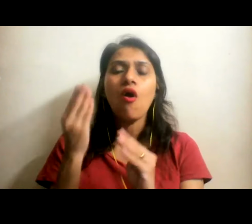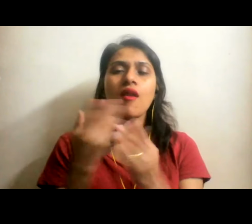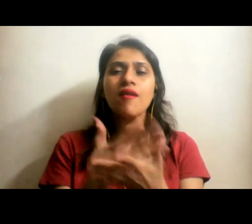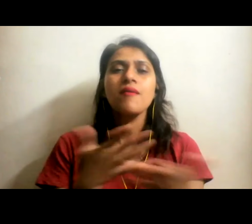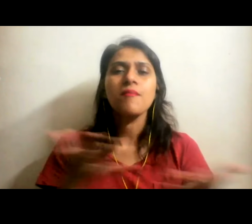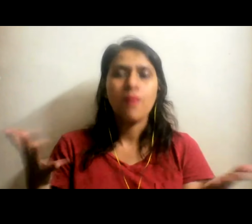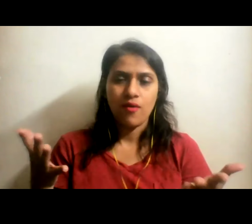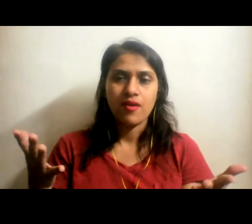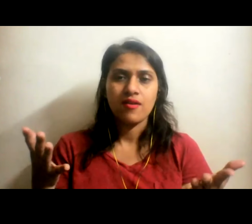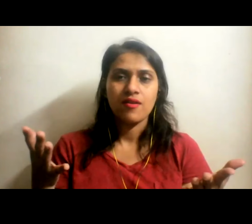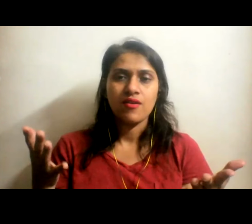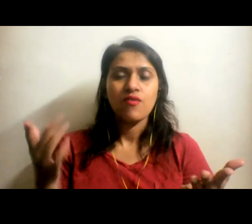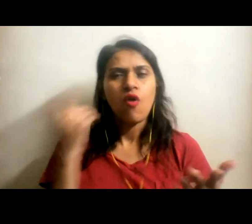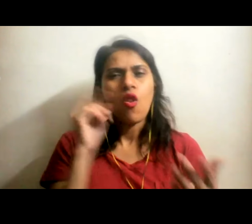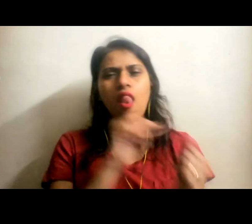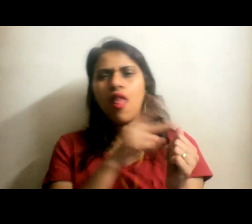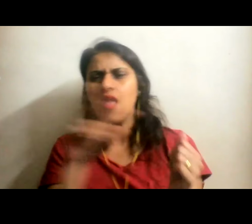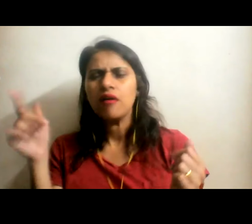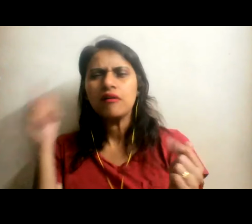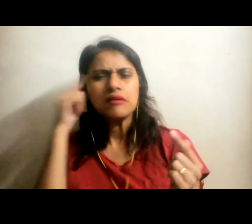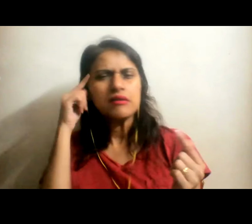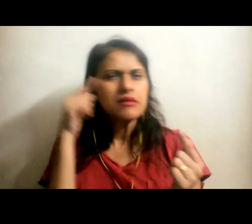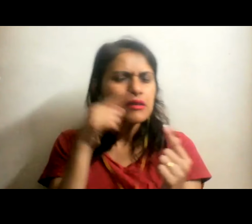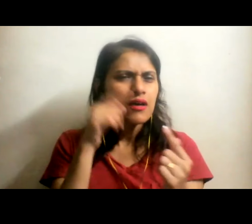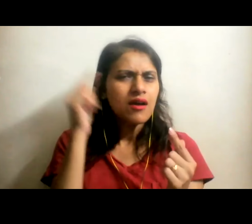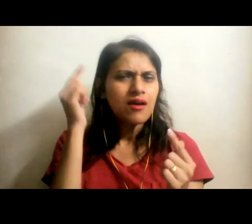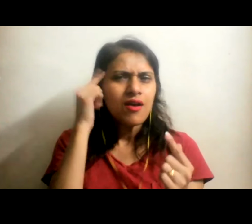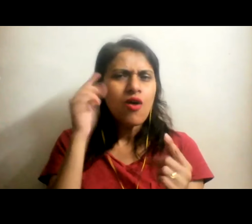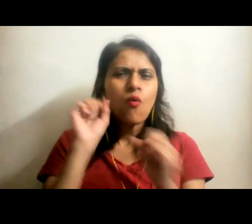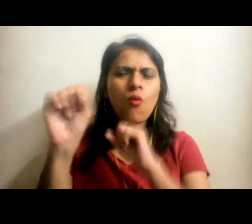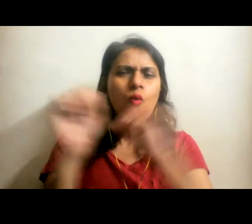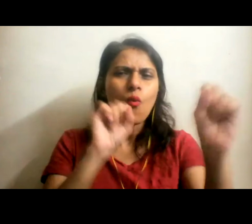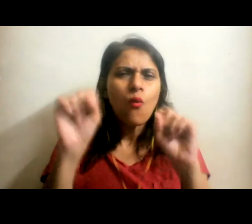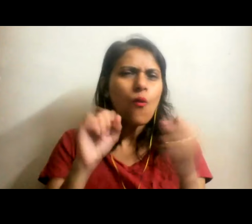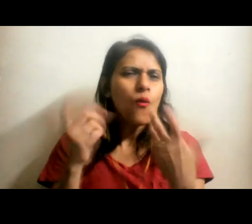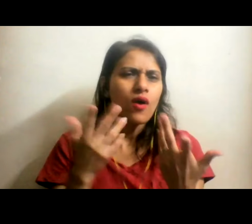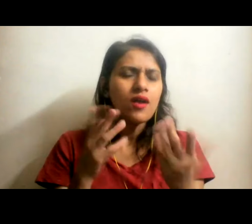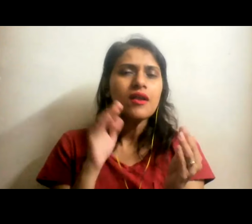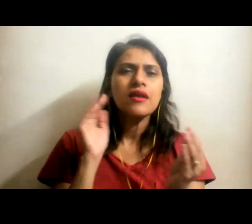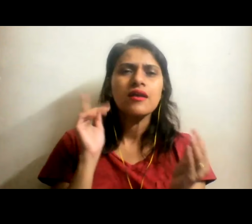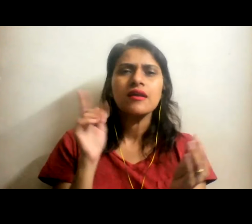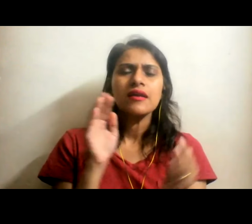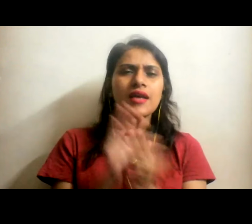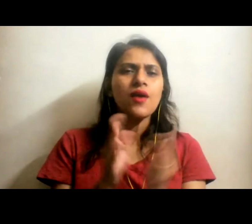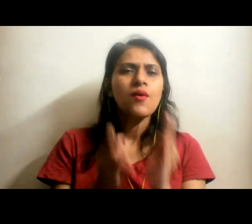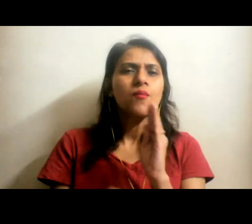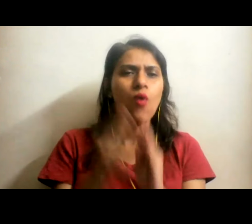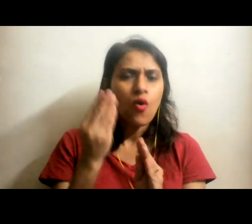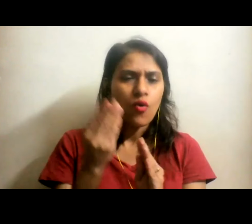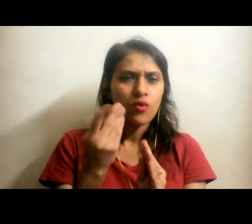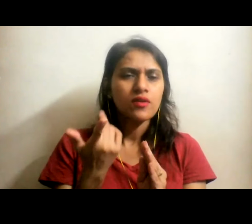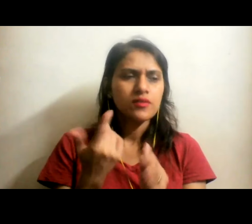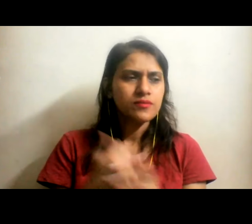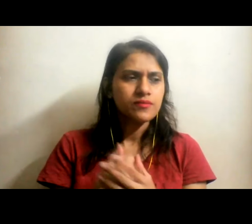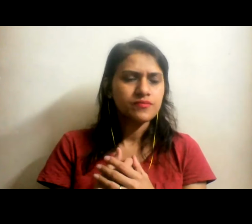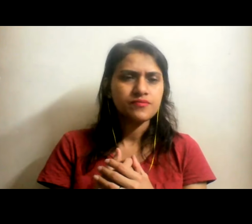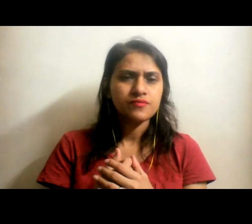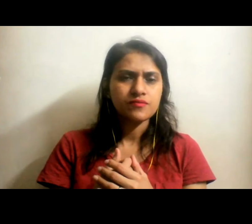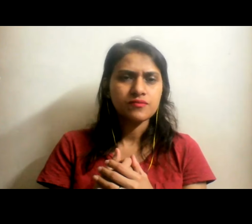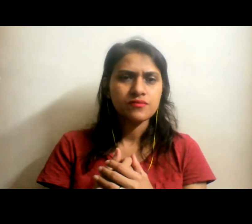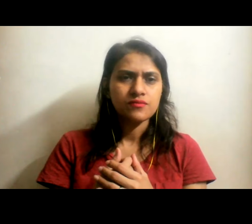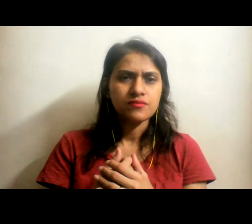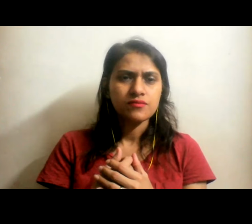by everyone's point of view, or explaining in more detail how to keep it more durability or how it can